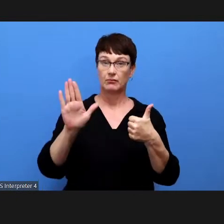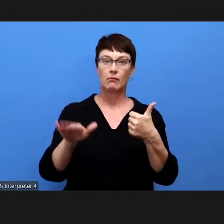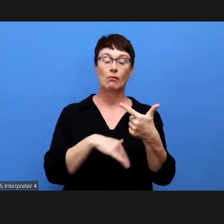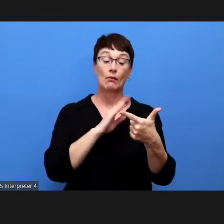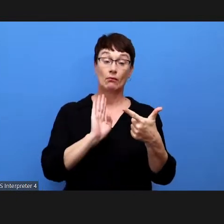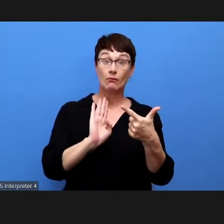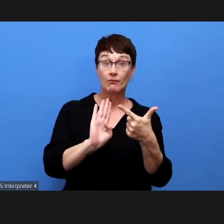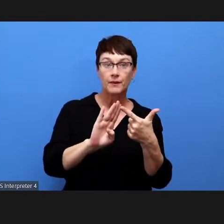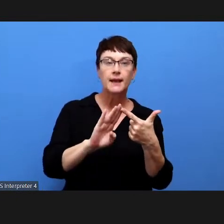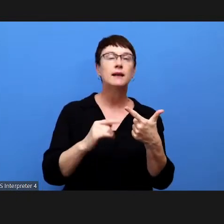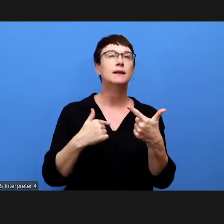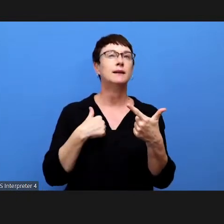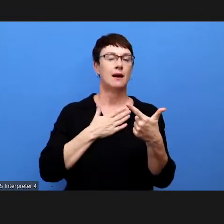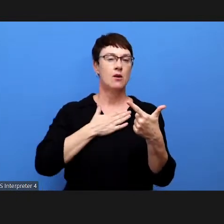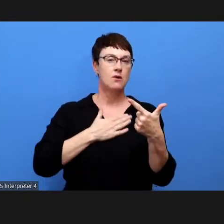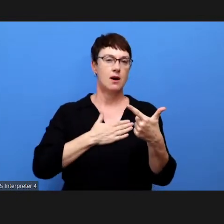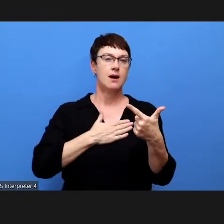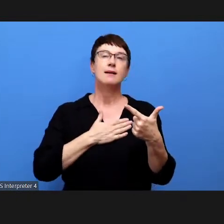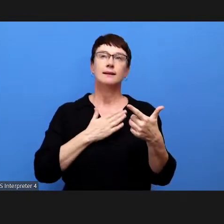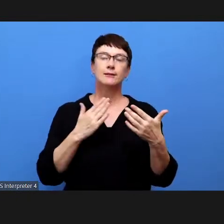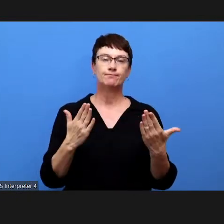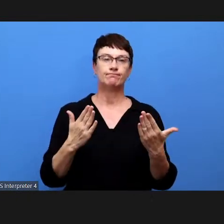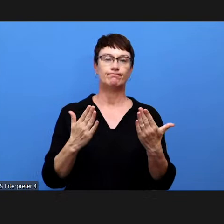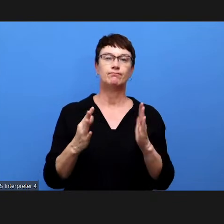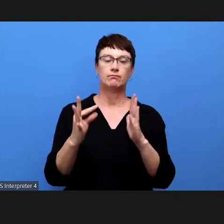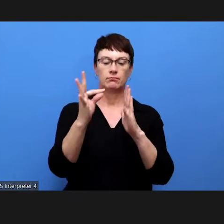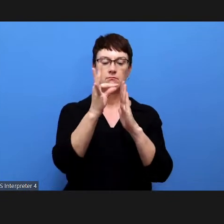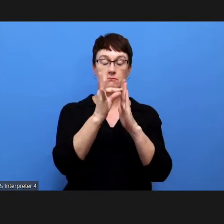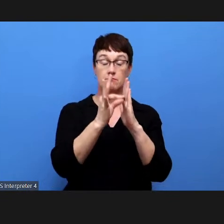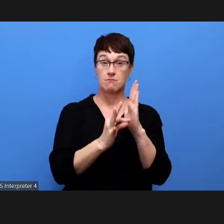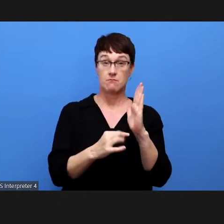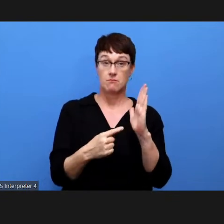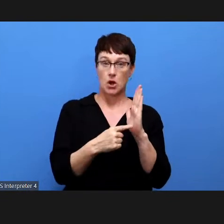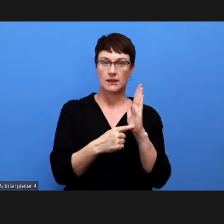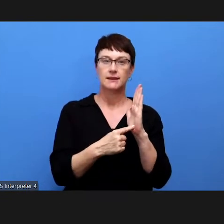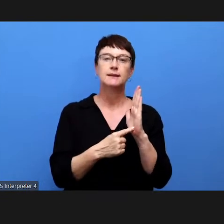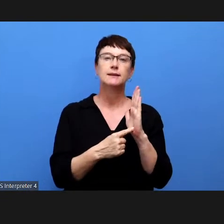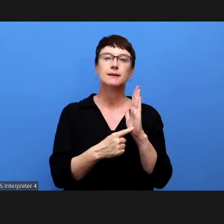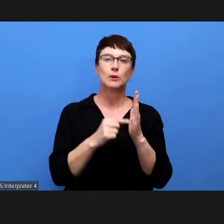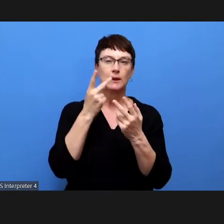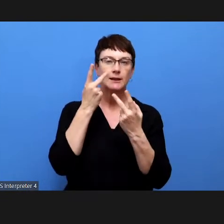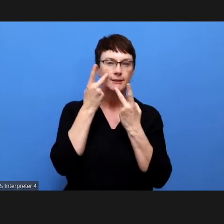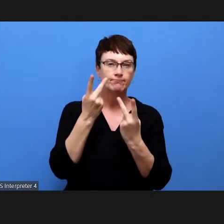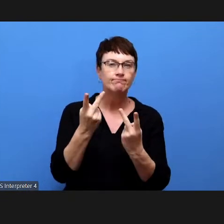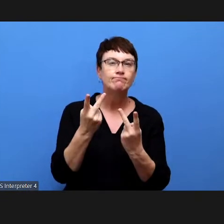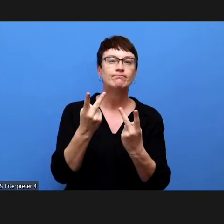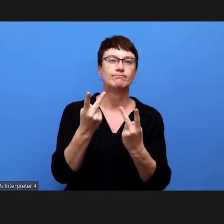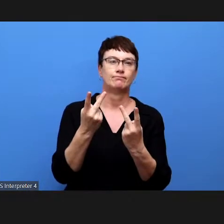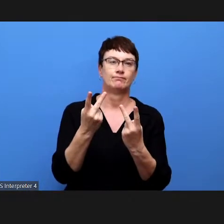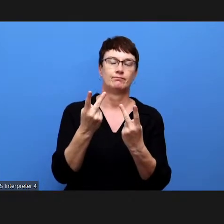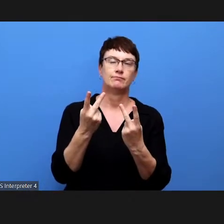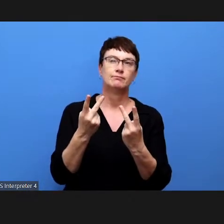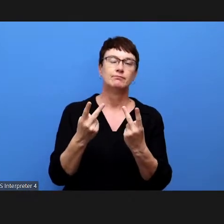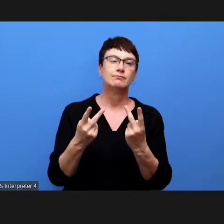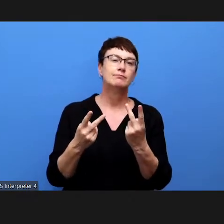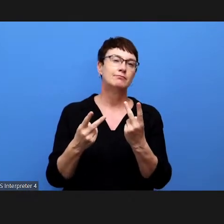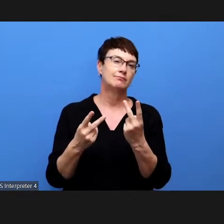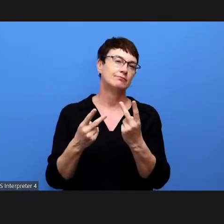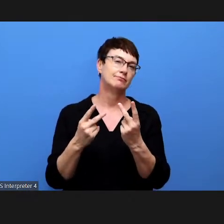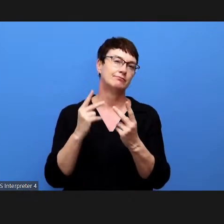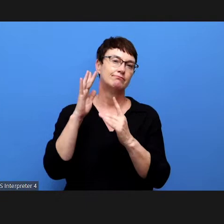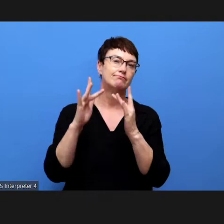research, technology use, and data innovation. The gap in Africa is so huge.